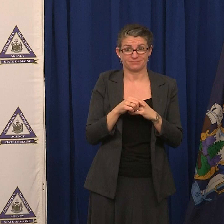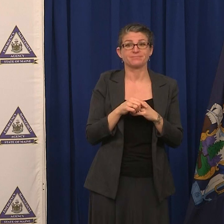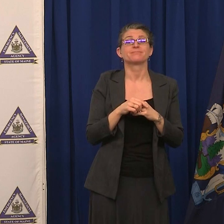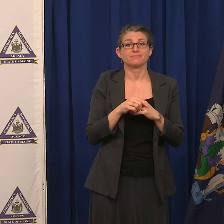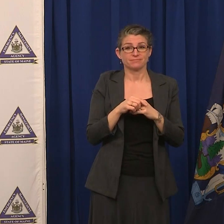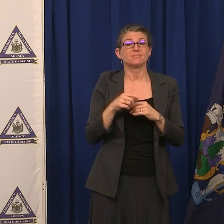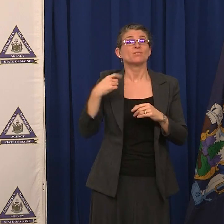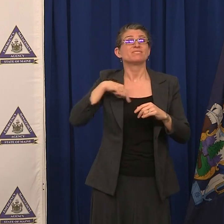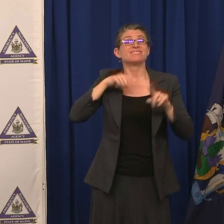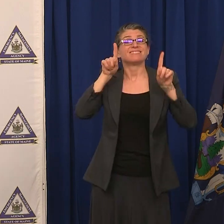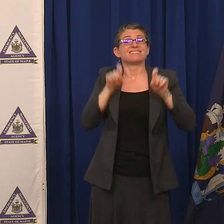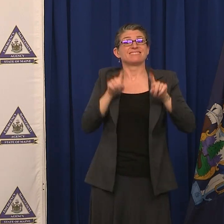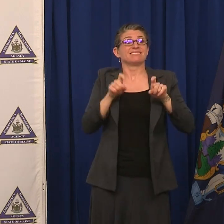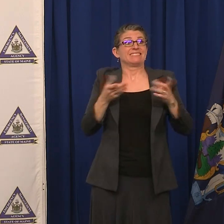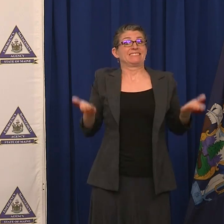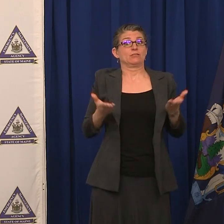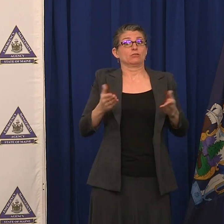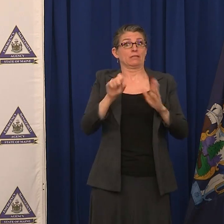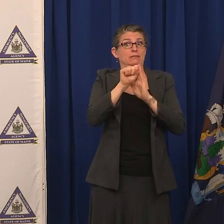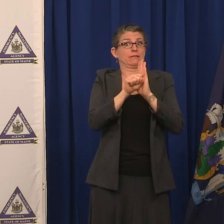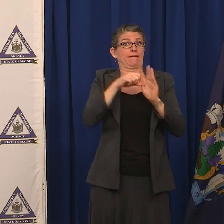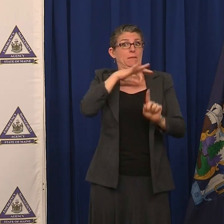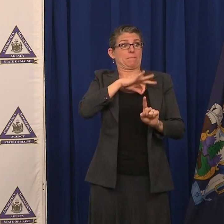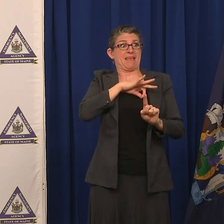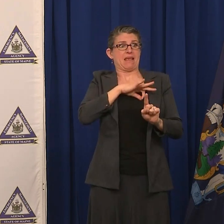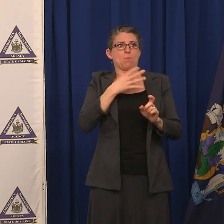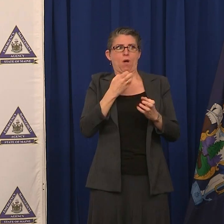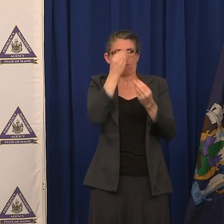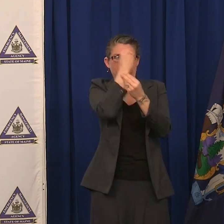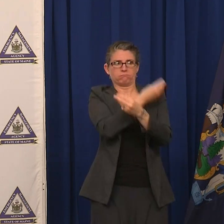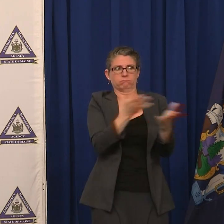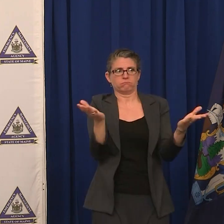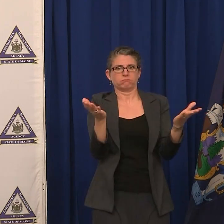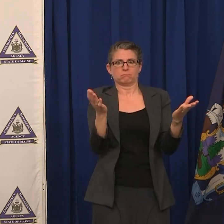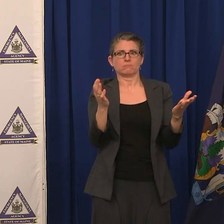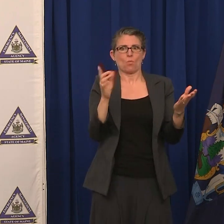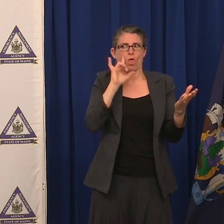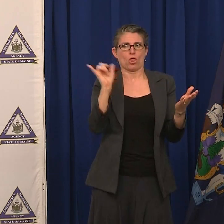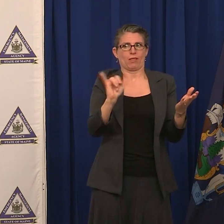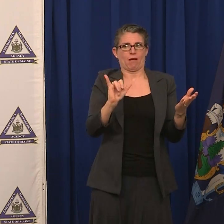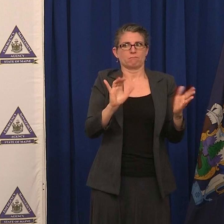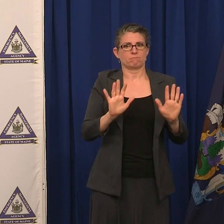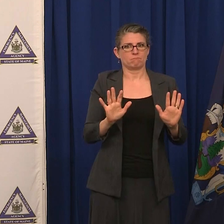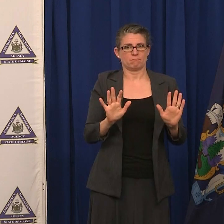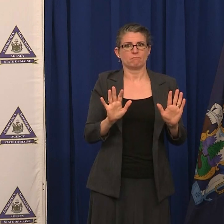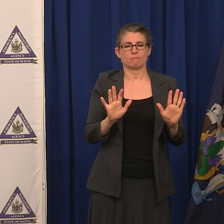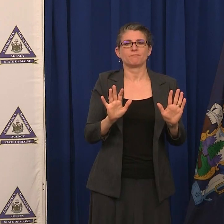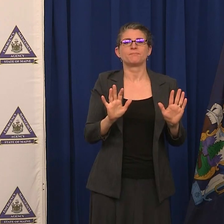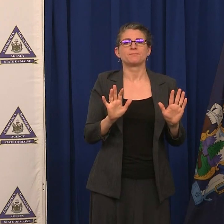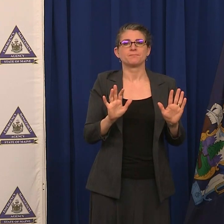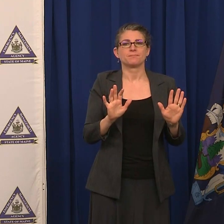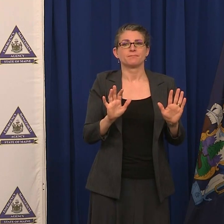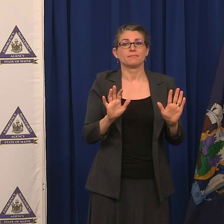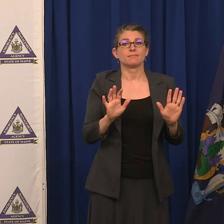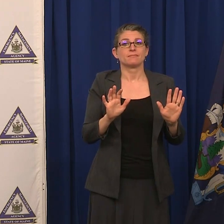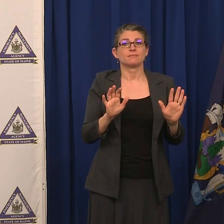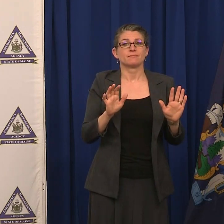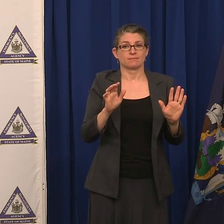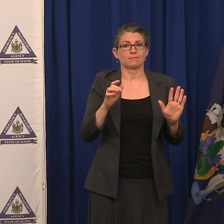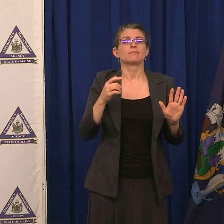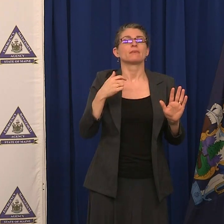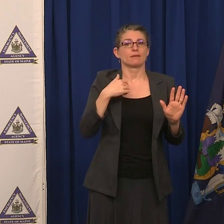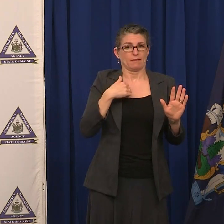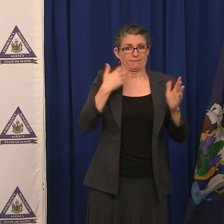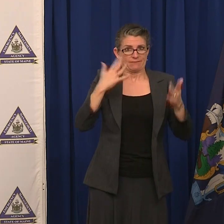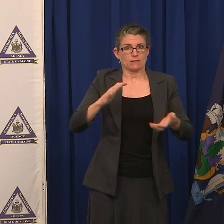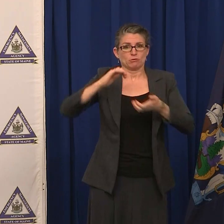update on those. The first is that our work with an outside commercial laboratory to reduce